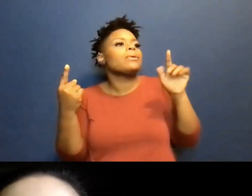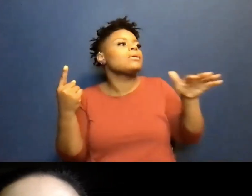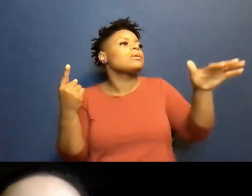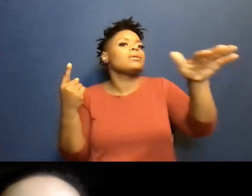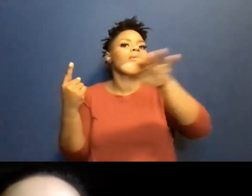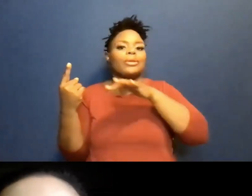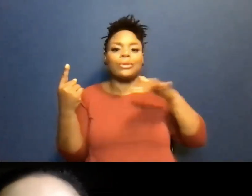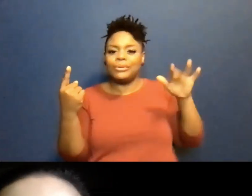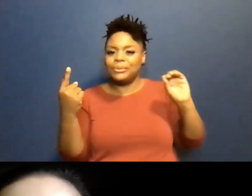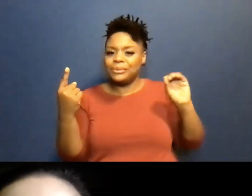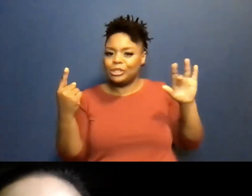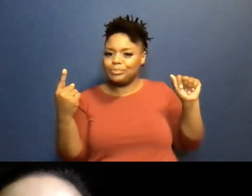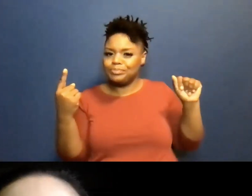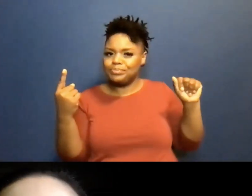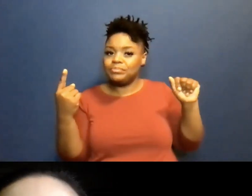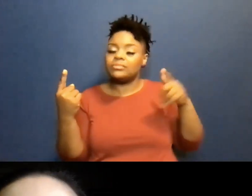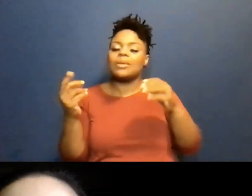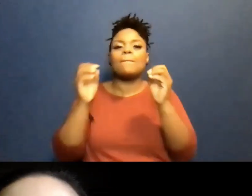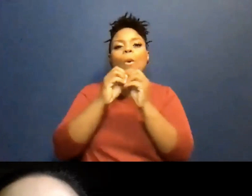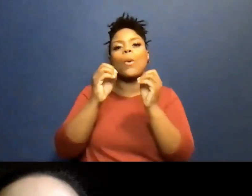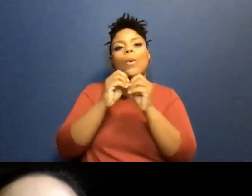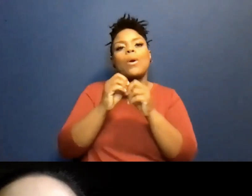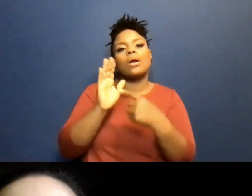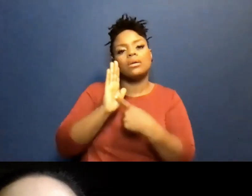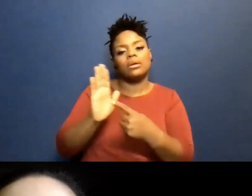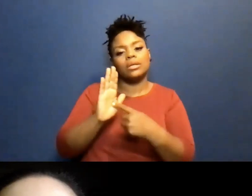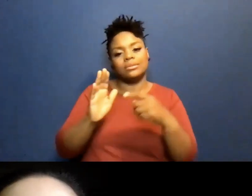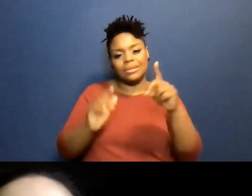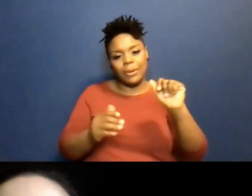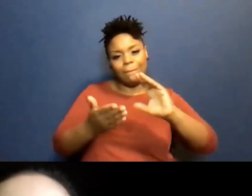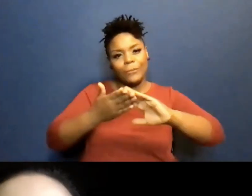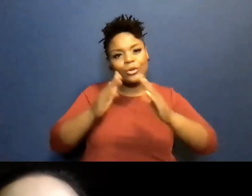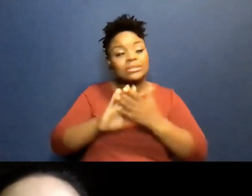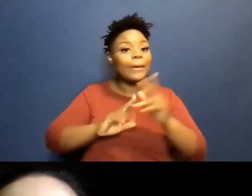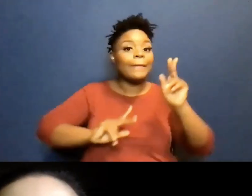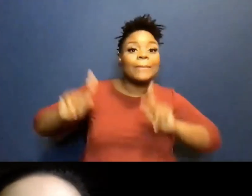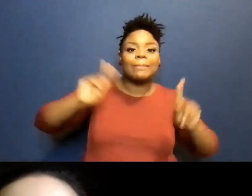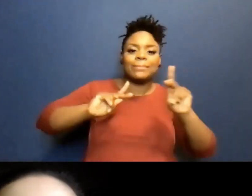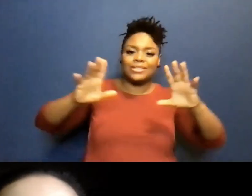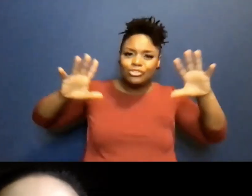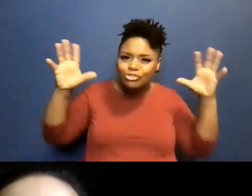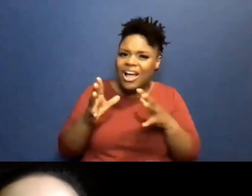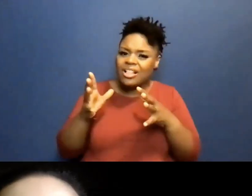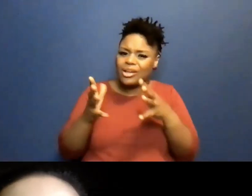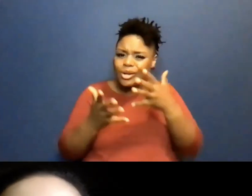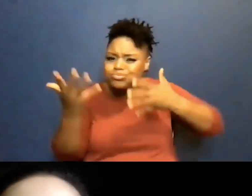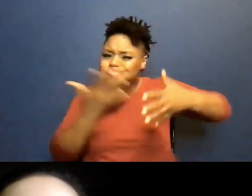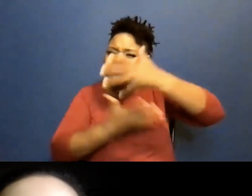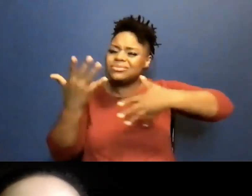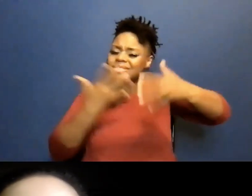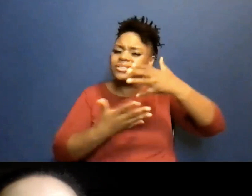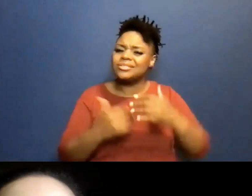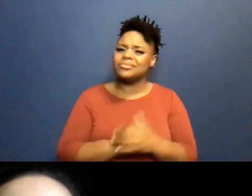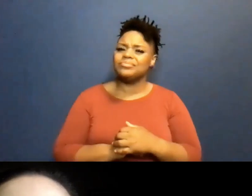of us together, but also more of us like across disability. I think